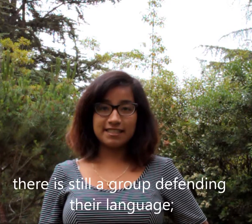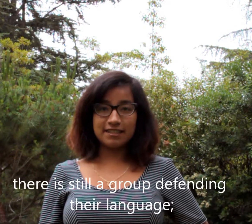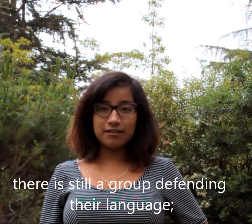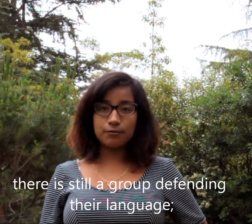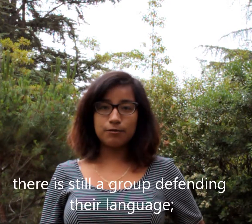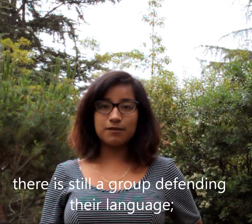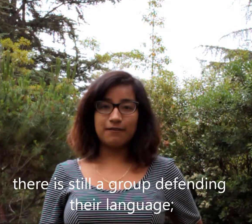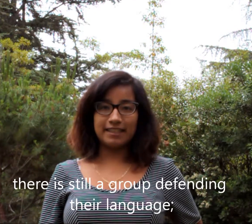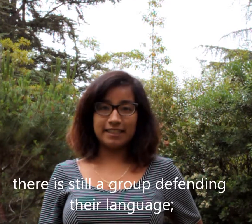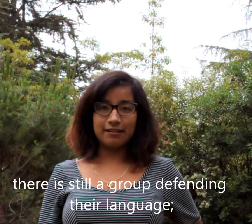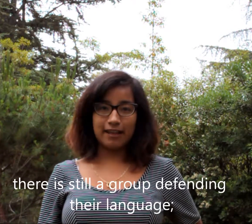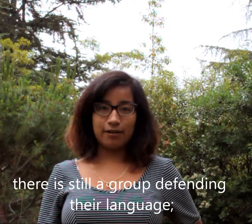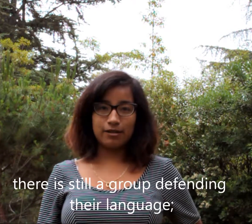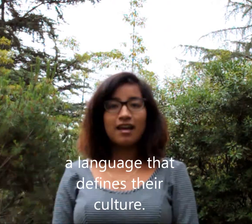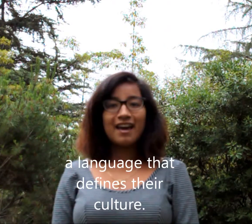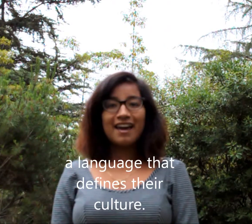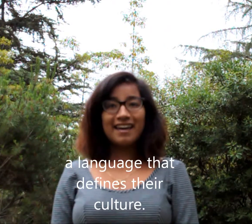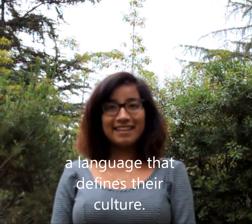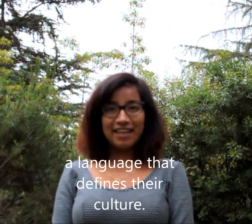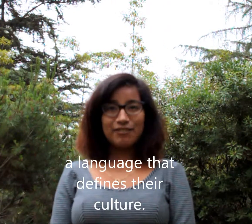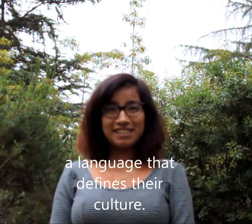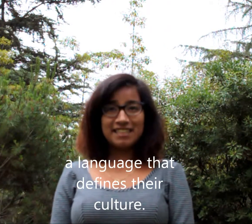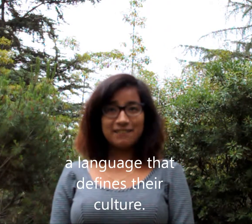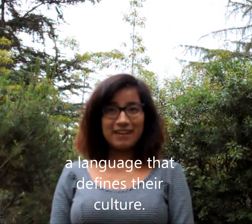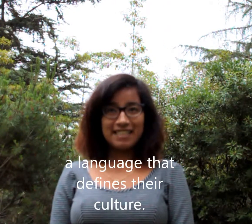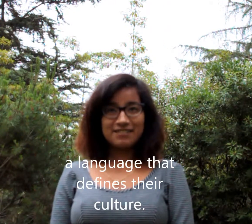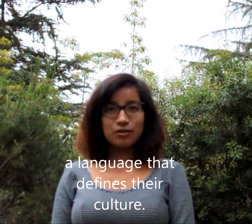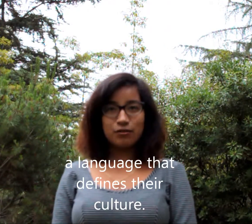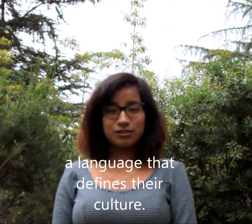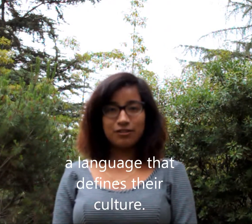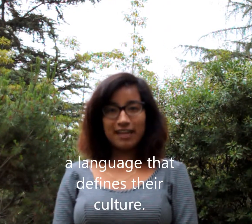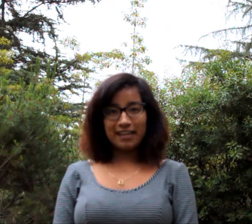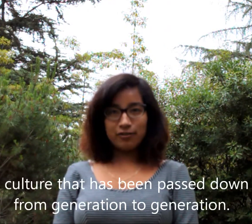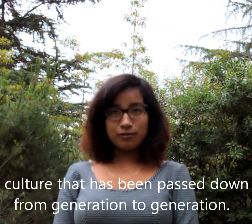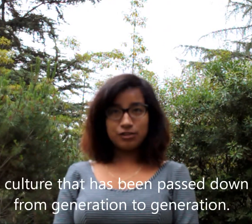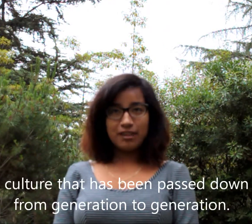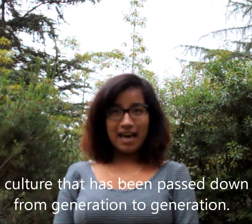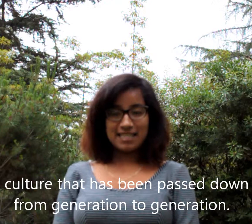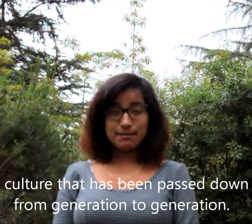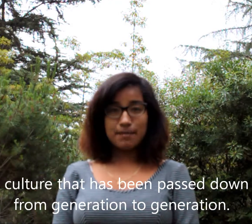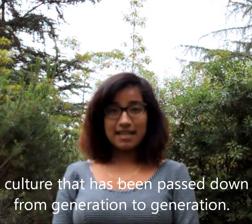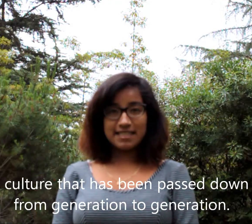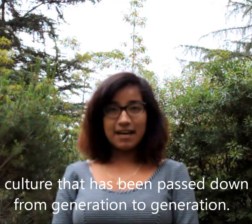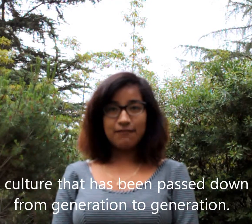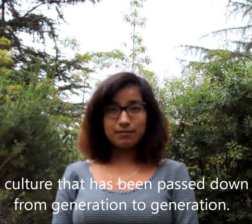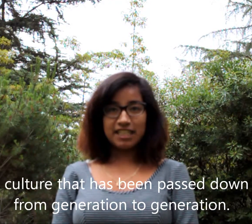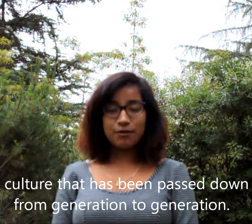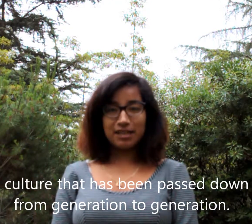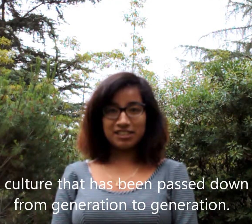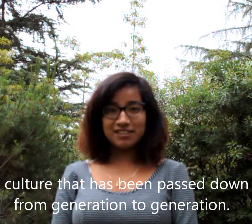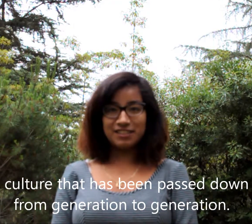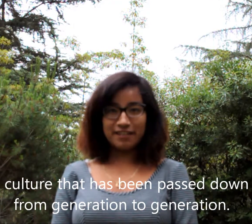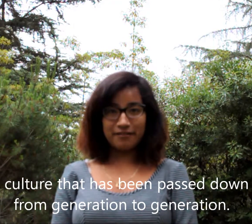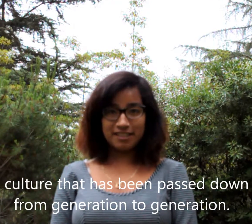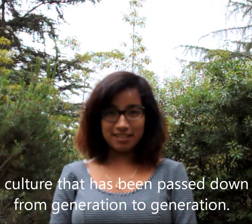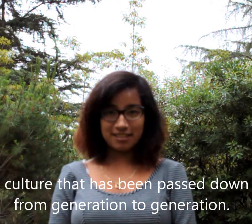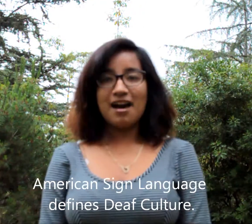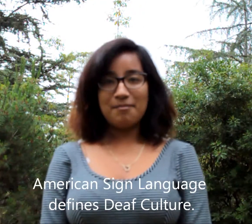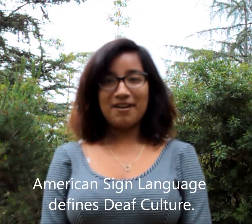still a group defending the language. A language that defines our culture, a culture that has been passed down from generation to generation.